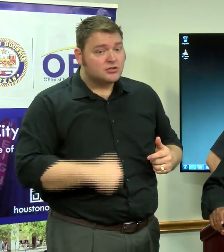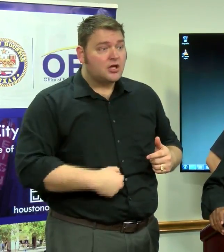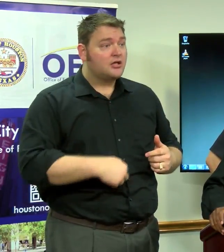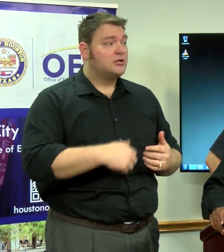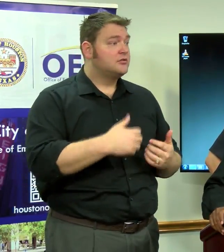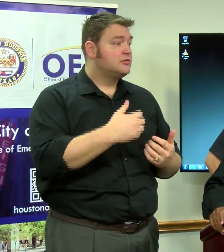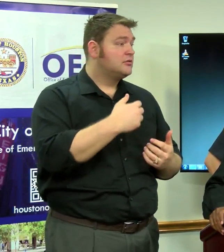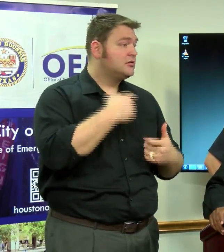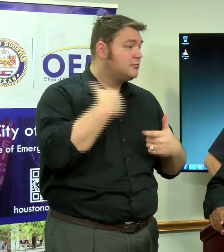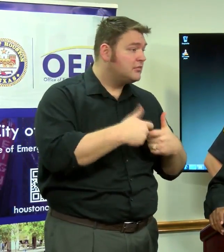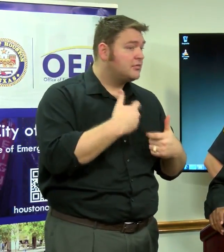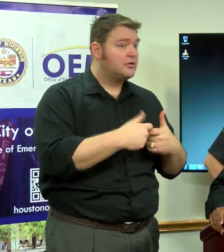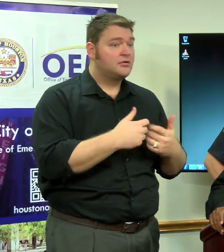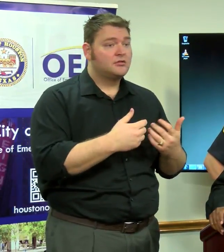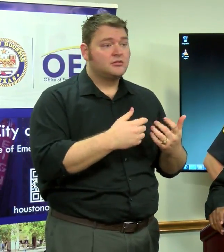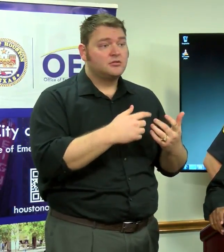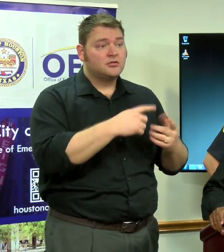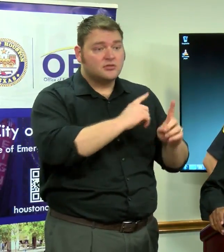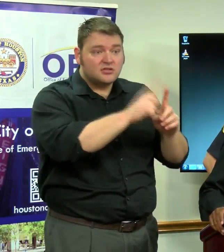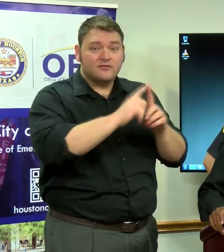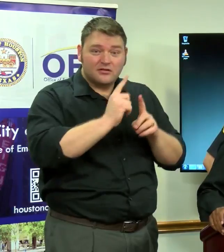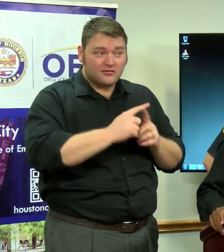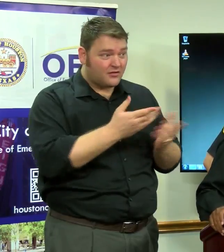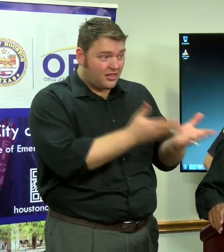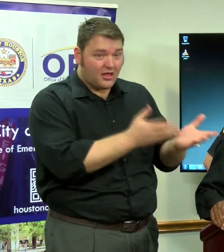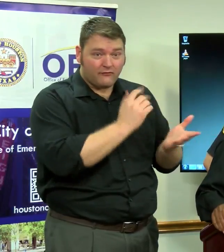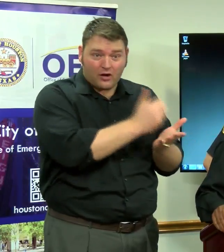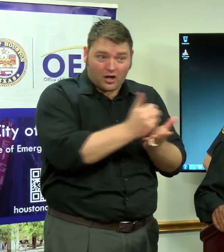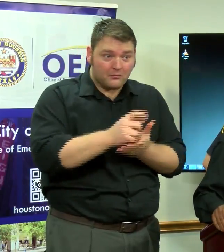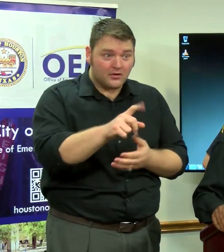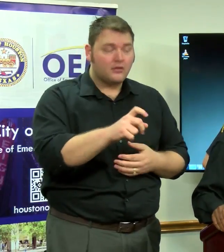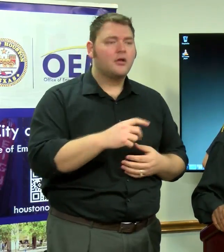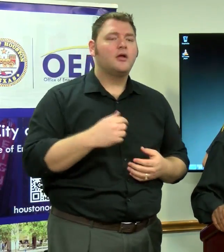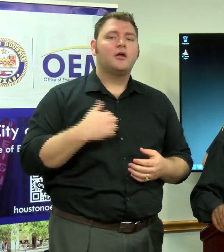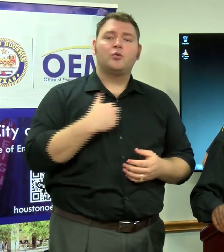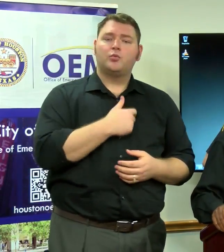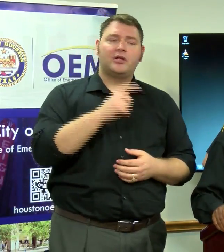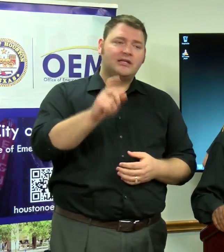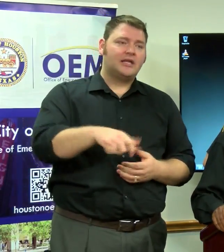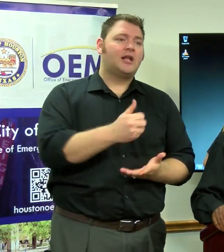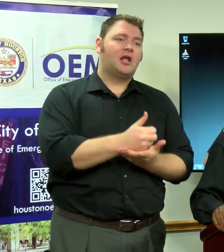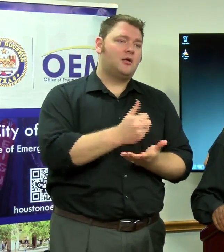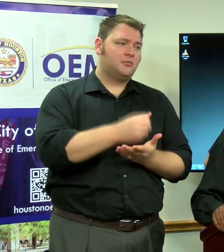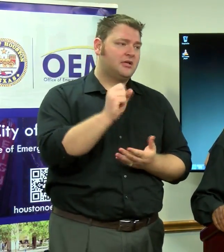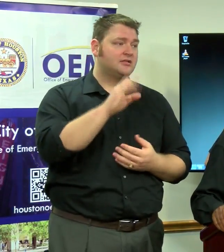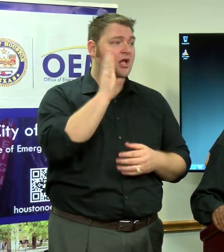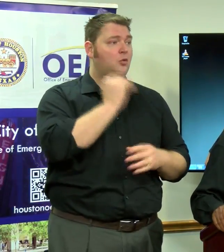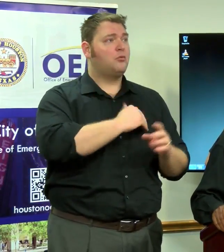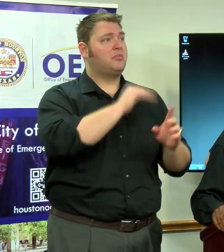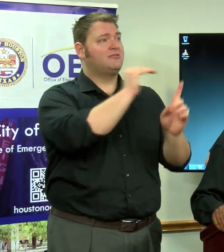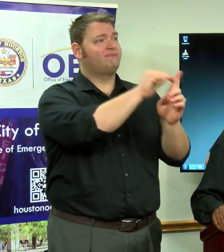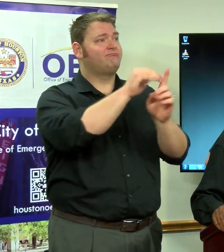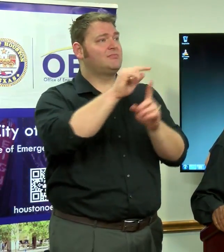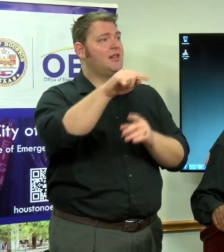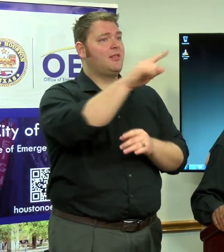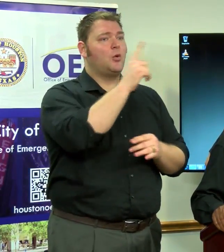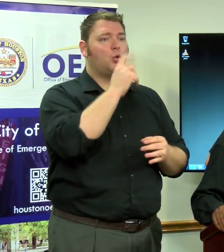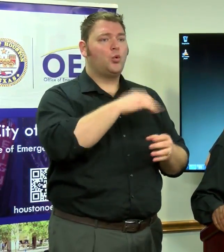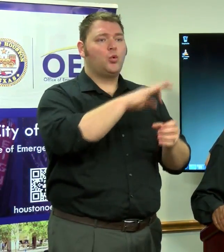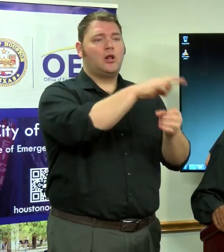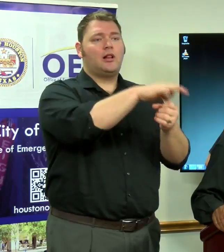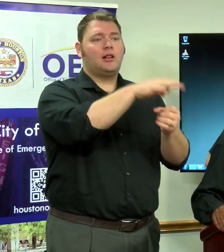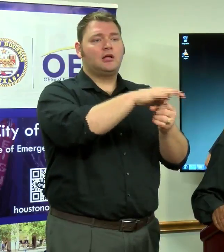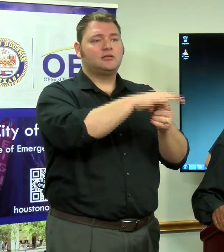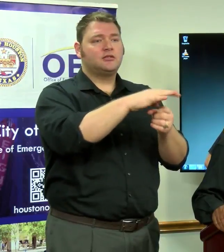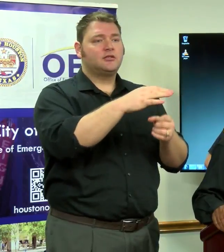in English as well? Well, let me just say, we always need assistance. I'm certainly going to be calling on many of the elected officials. We've been meeting with them on a